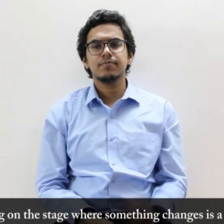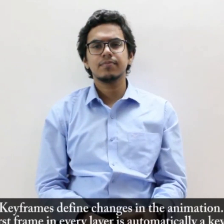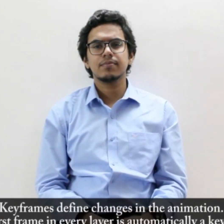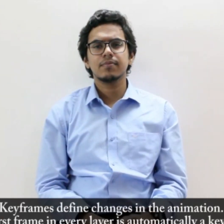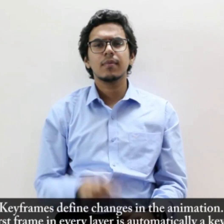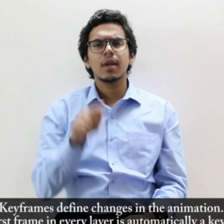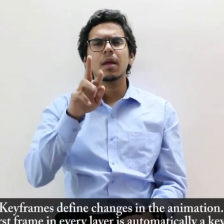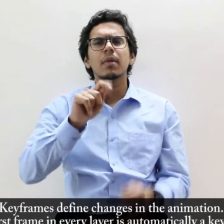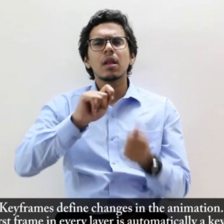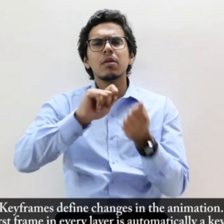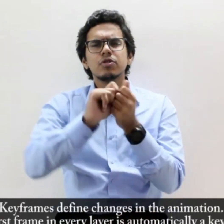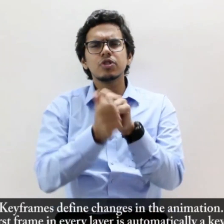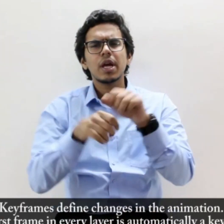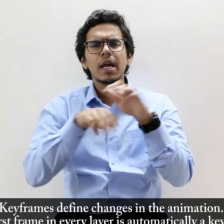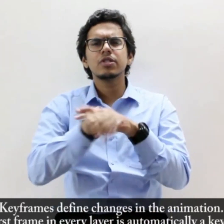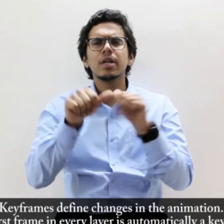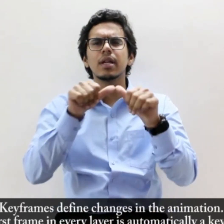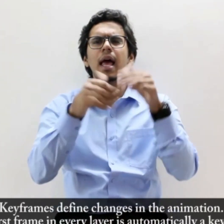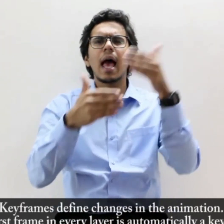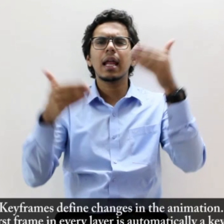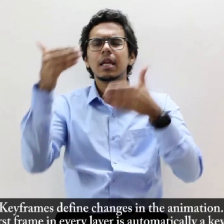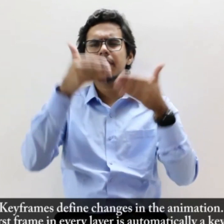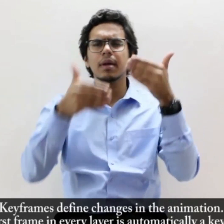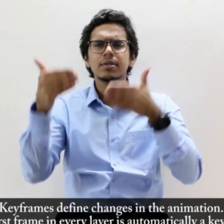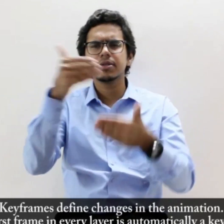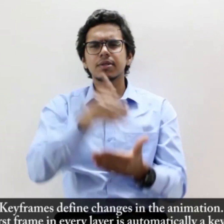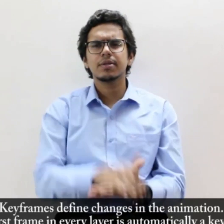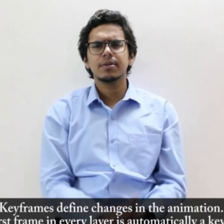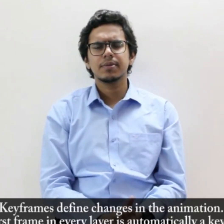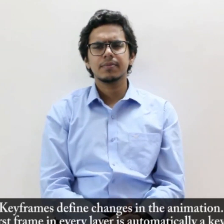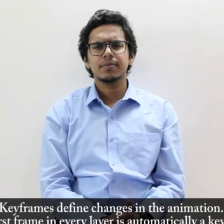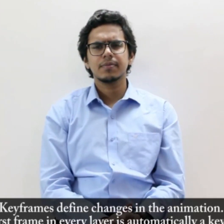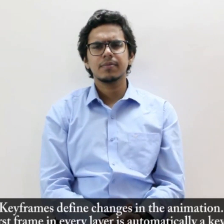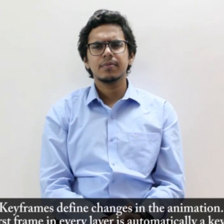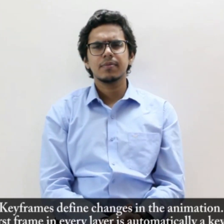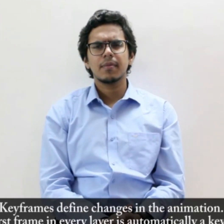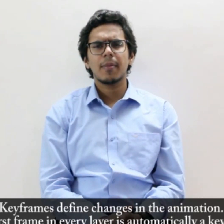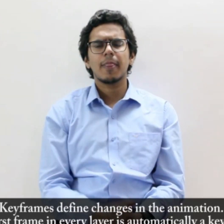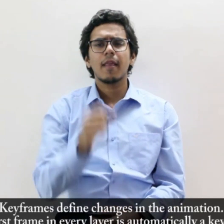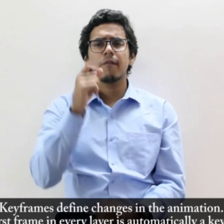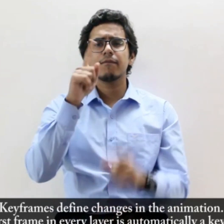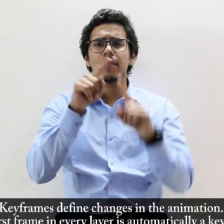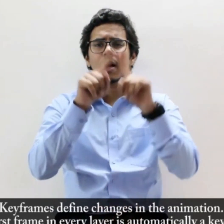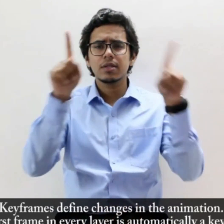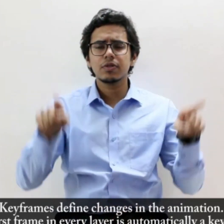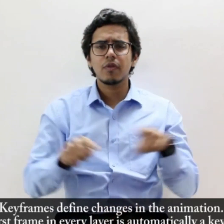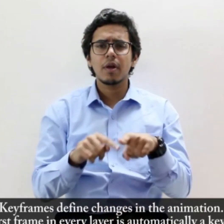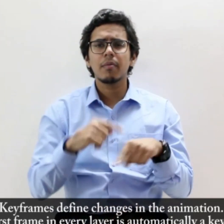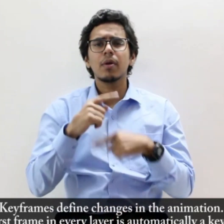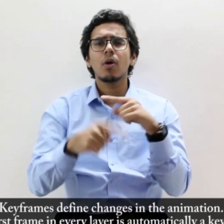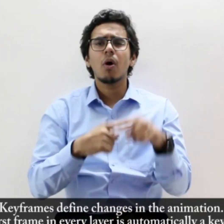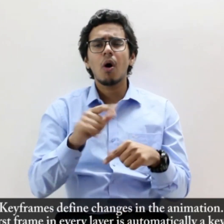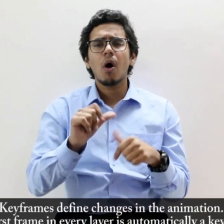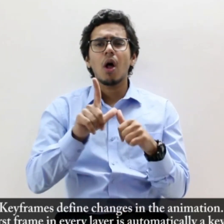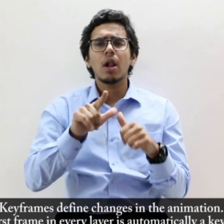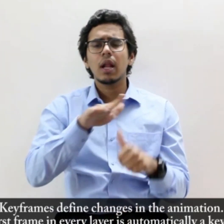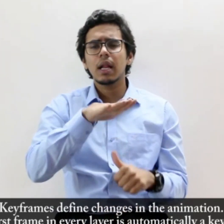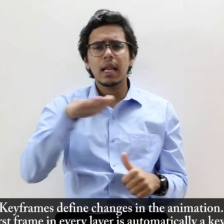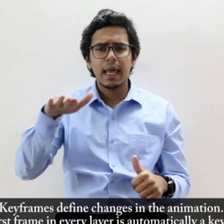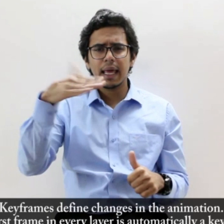Keyframes define changes in the animation. The first frame in every layer is automatically a